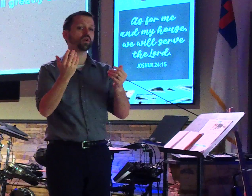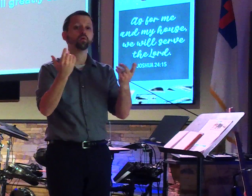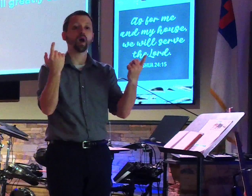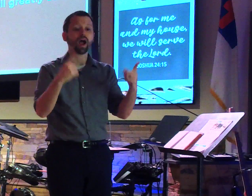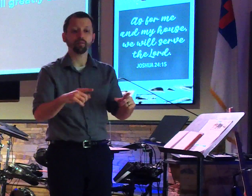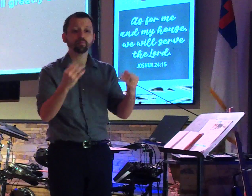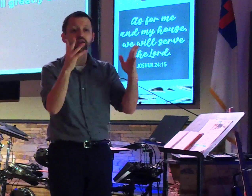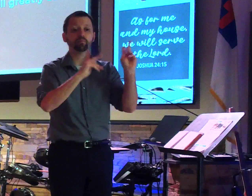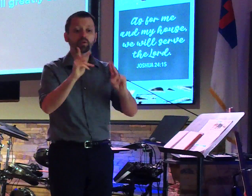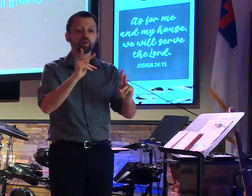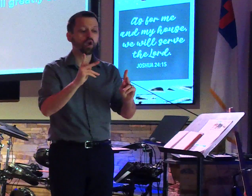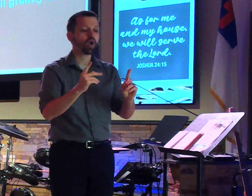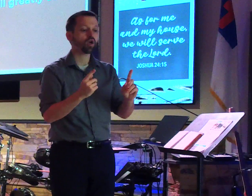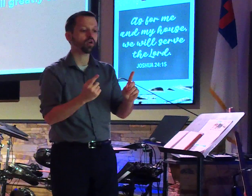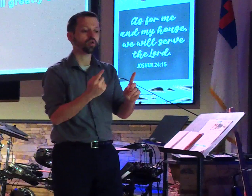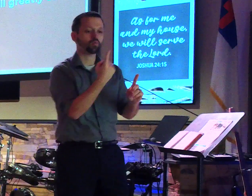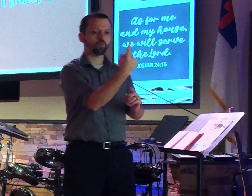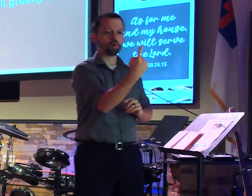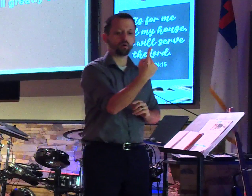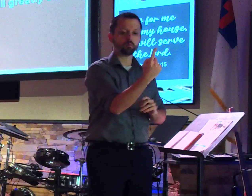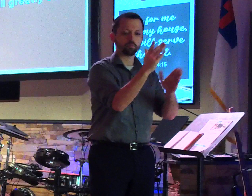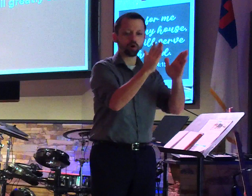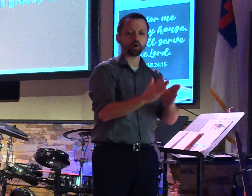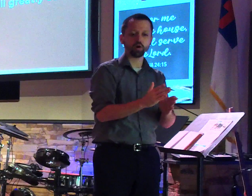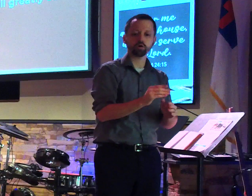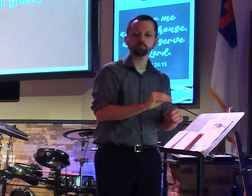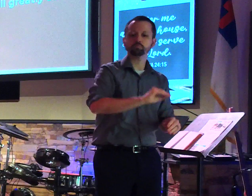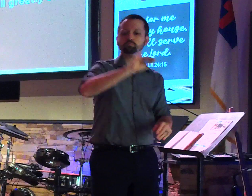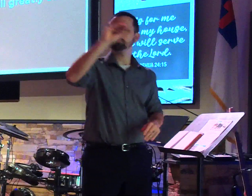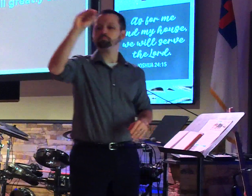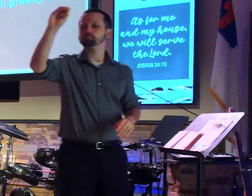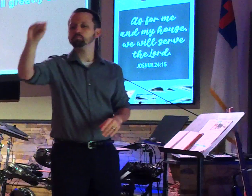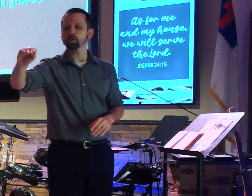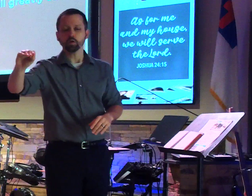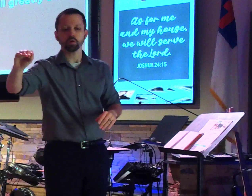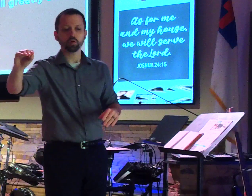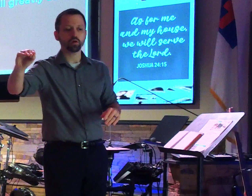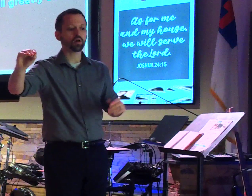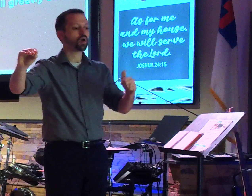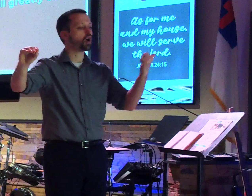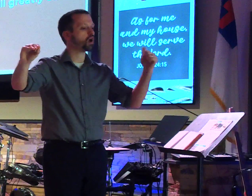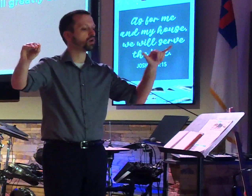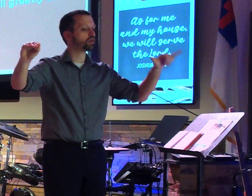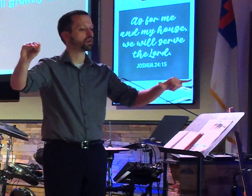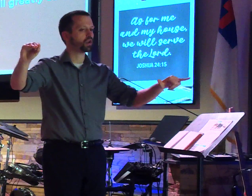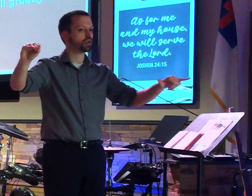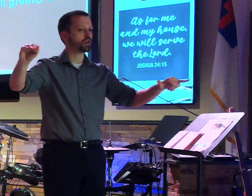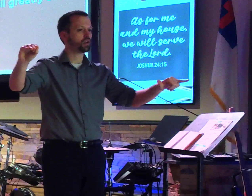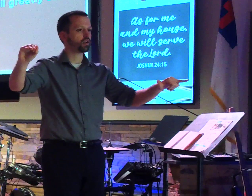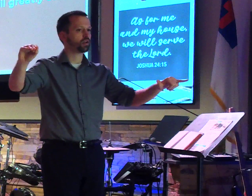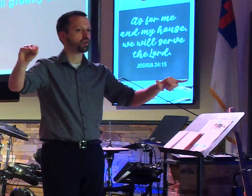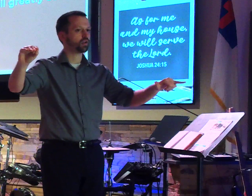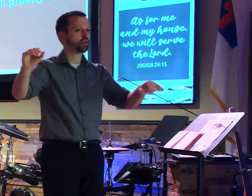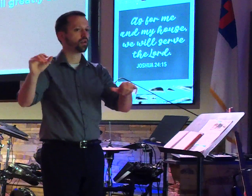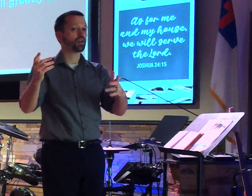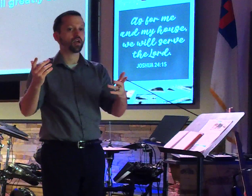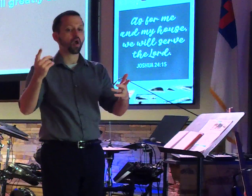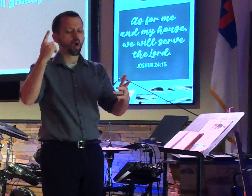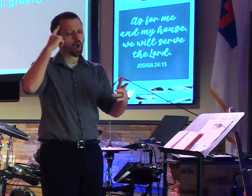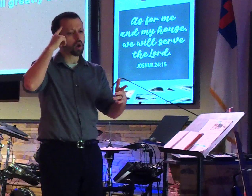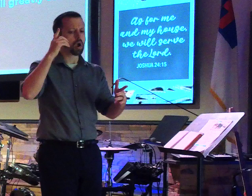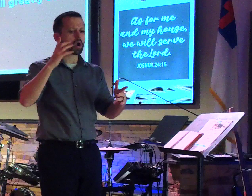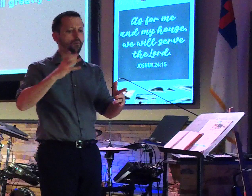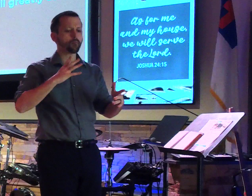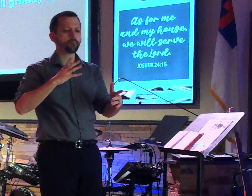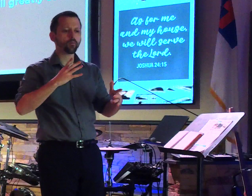go ahead for months or weeks while the other spouse stays behind. And again, we rationalize, well, we